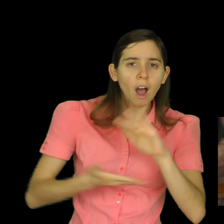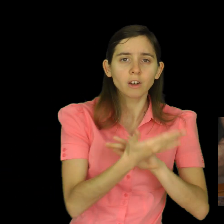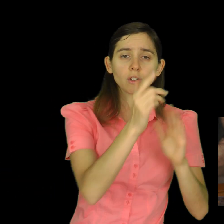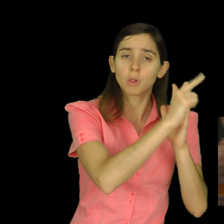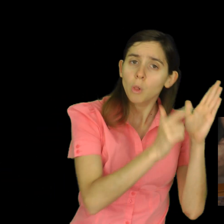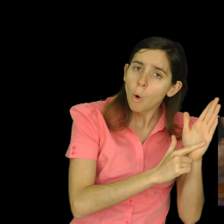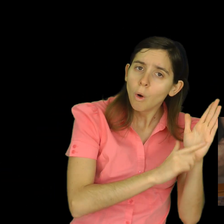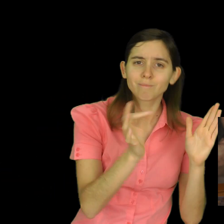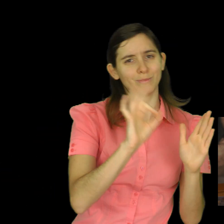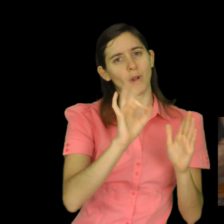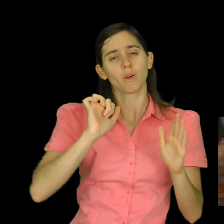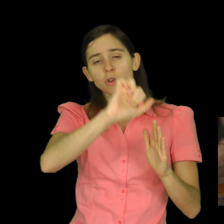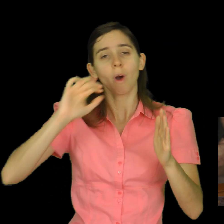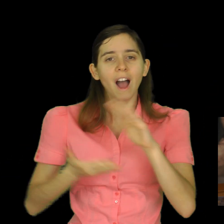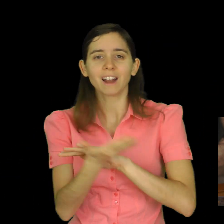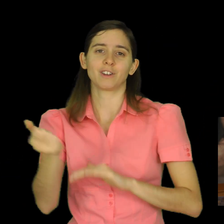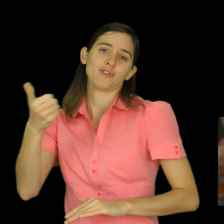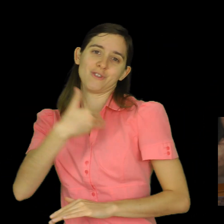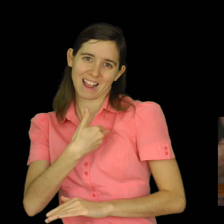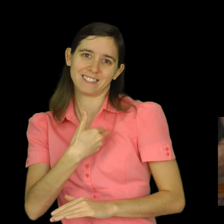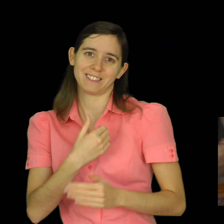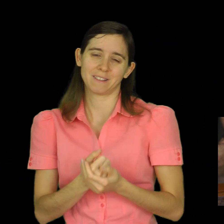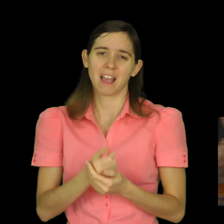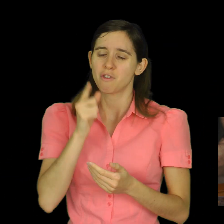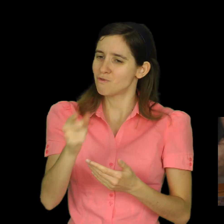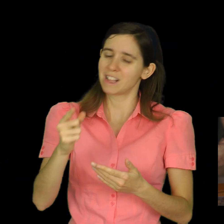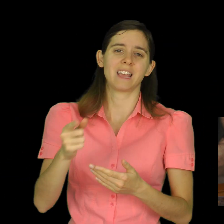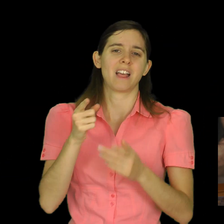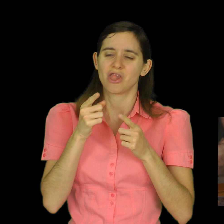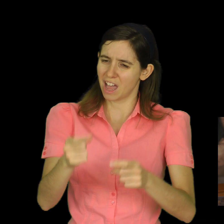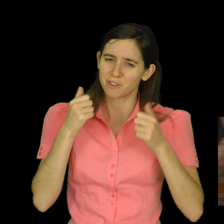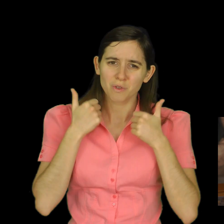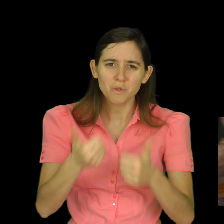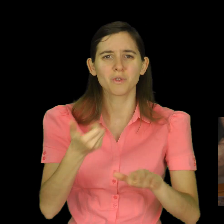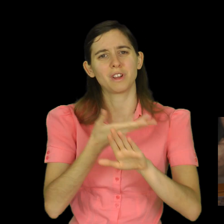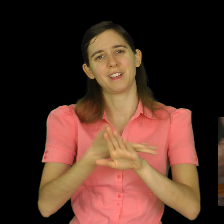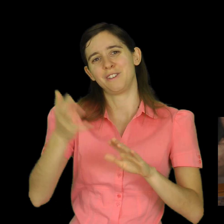law, you are under grace. And that is